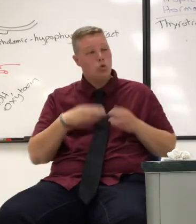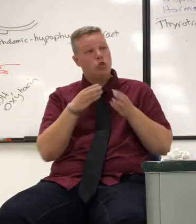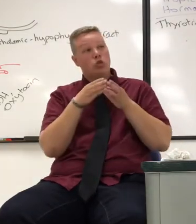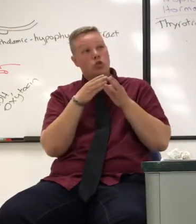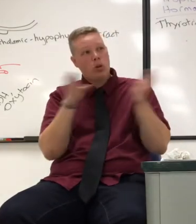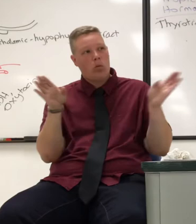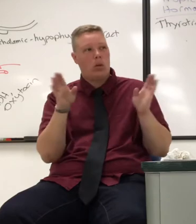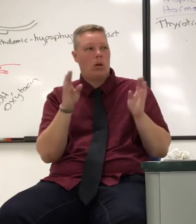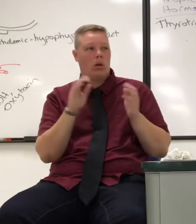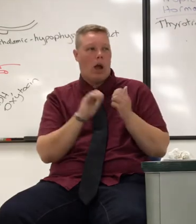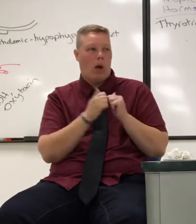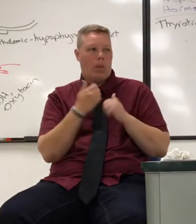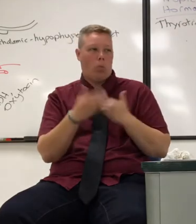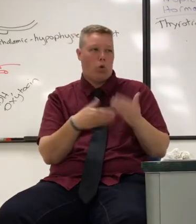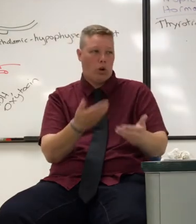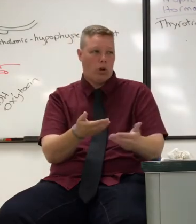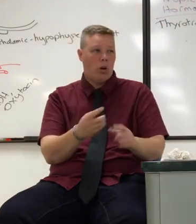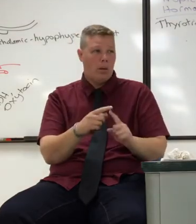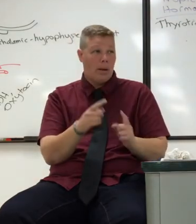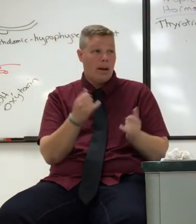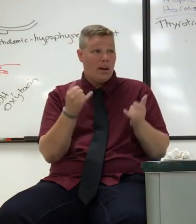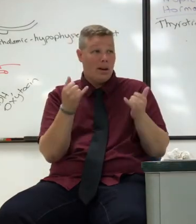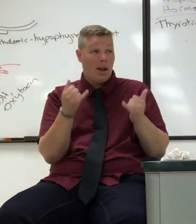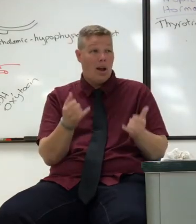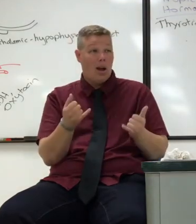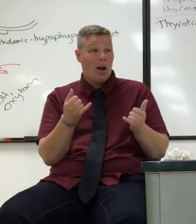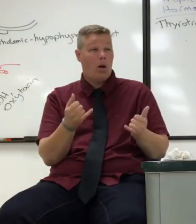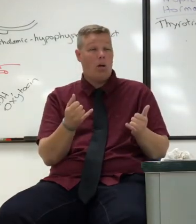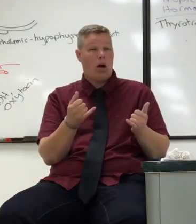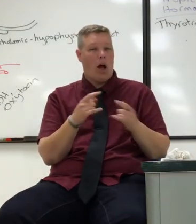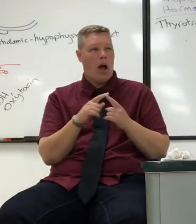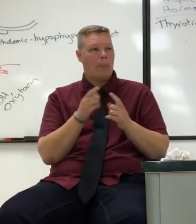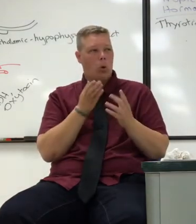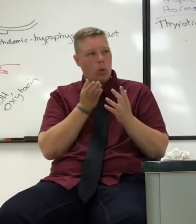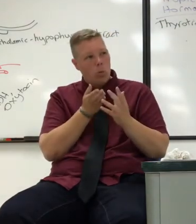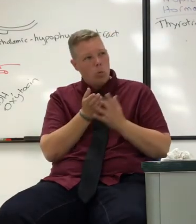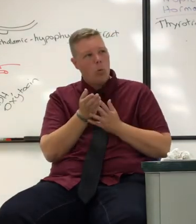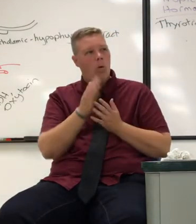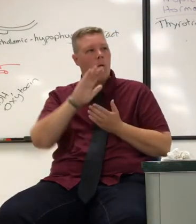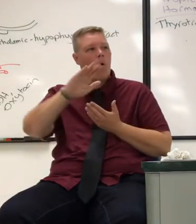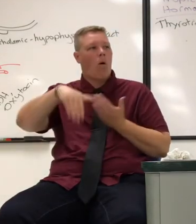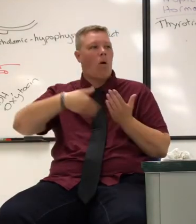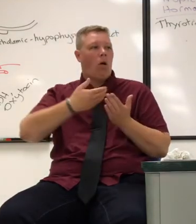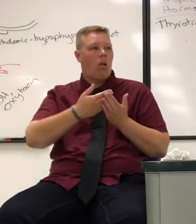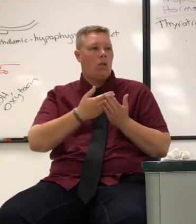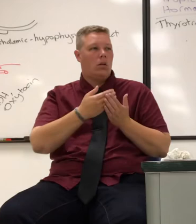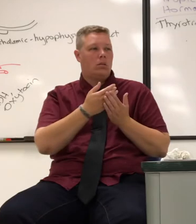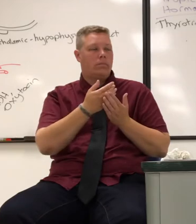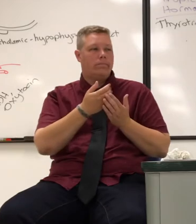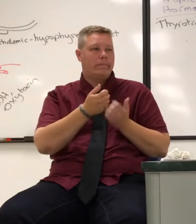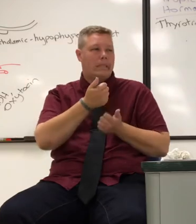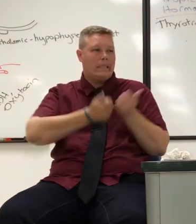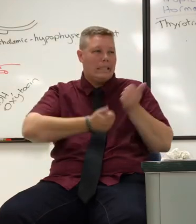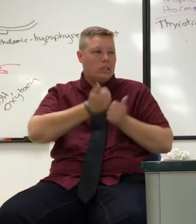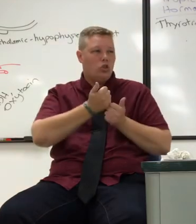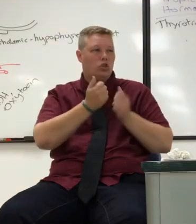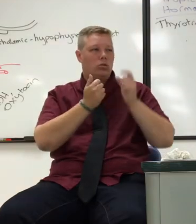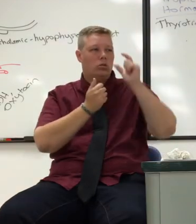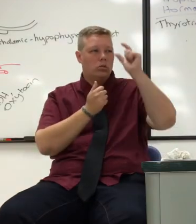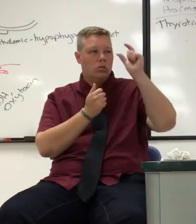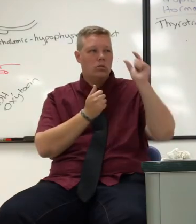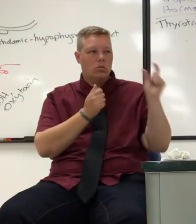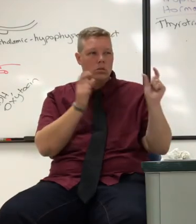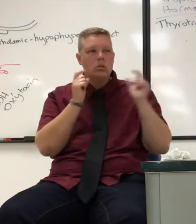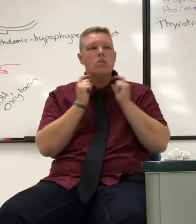generally. But now what I'm doing is I'm going through all the endocrine glands individually. So like lecture 1